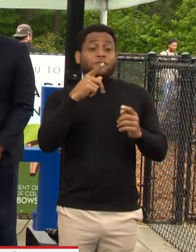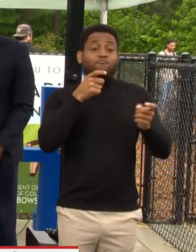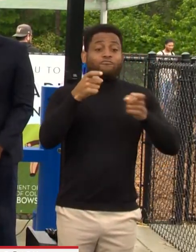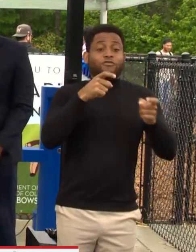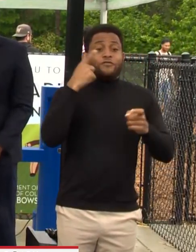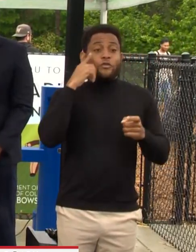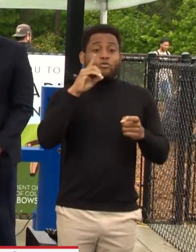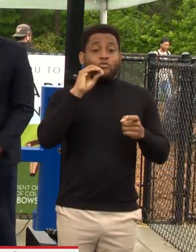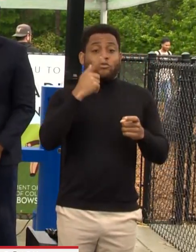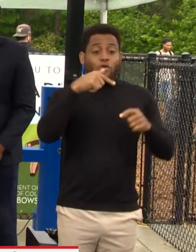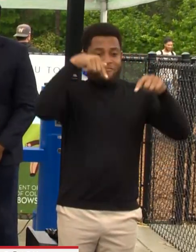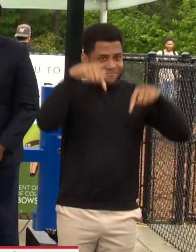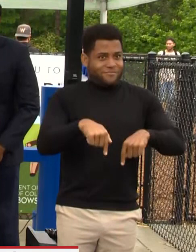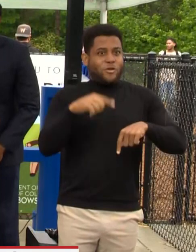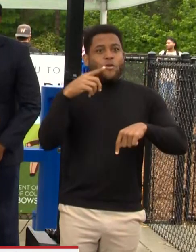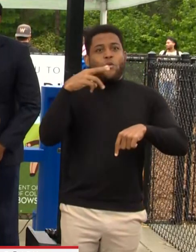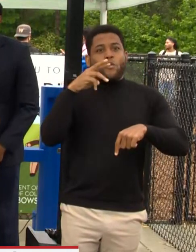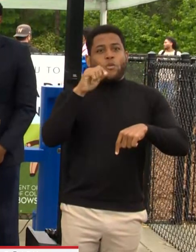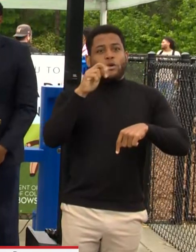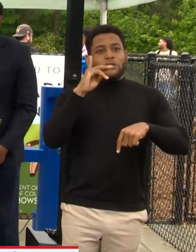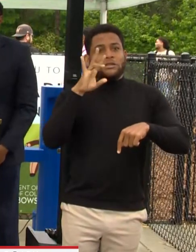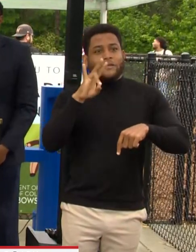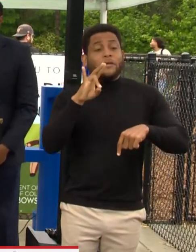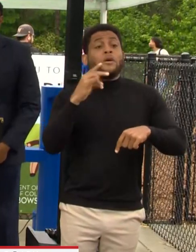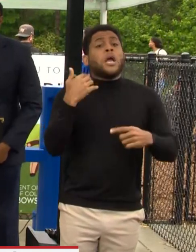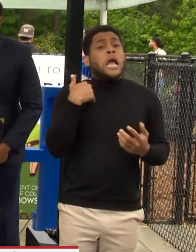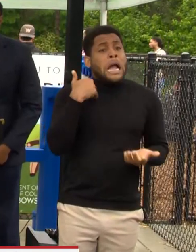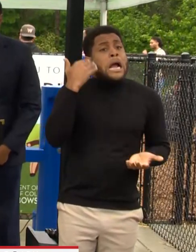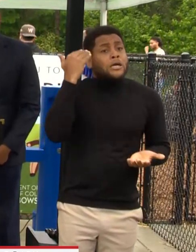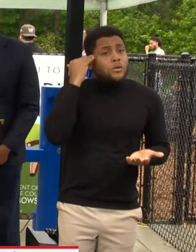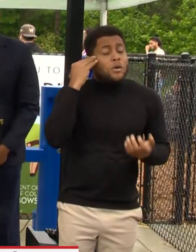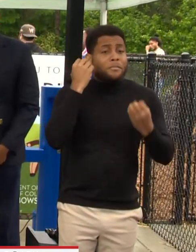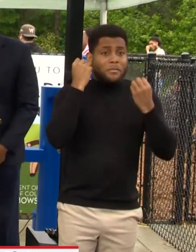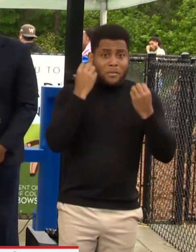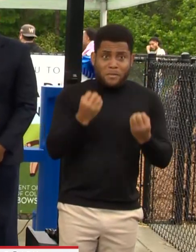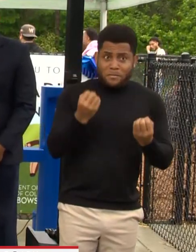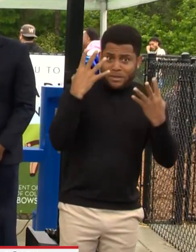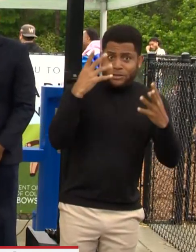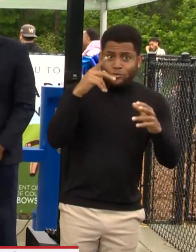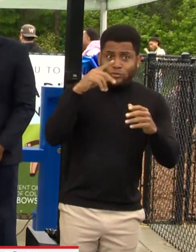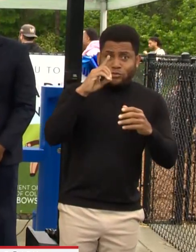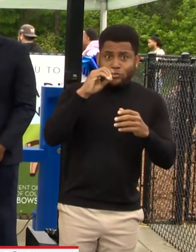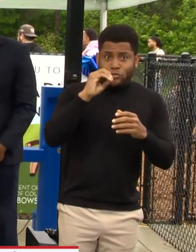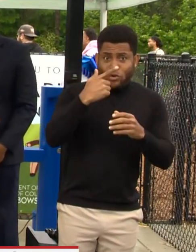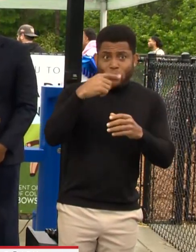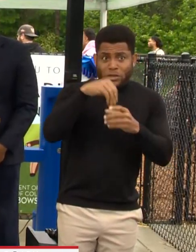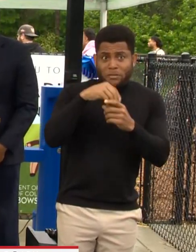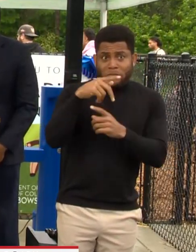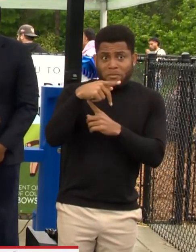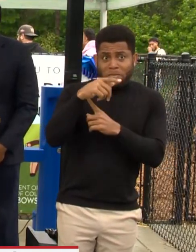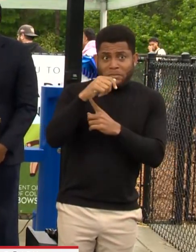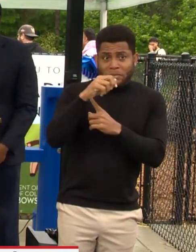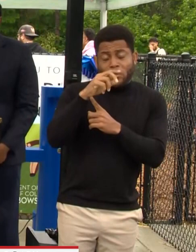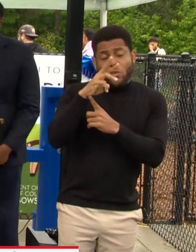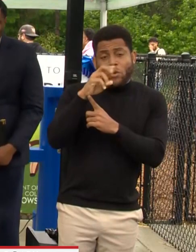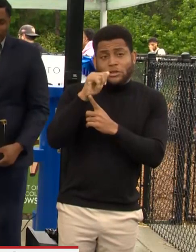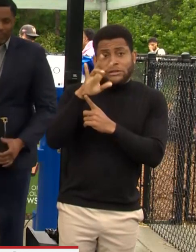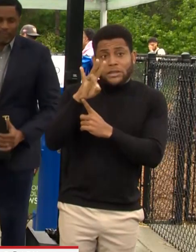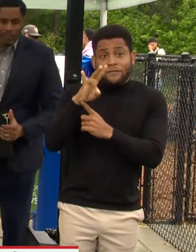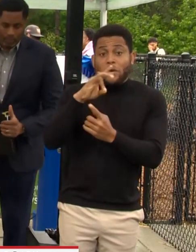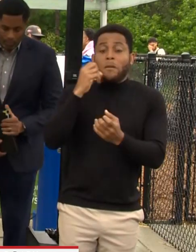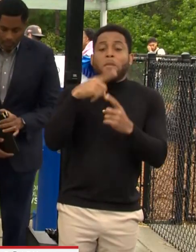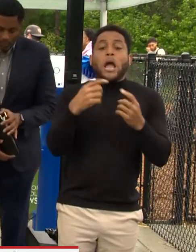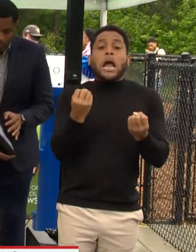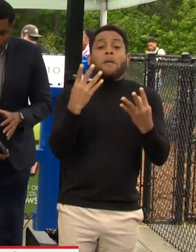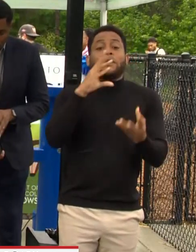7, and so we are going to encourage everybody to use it. It's for everyone, and so friends and neighbors